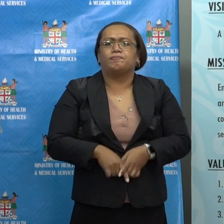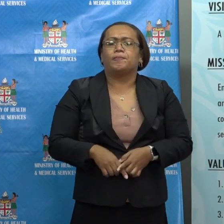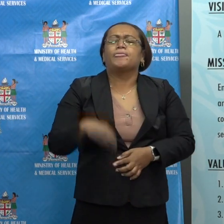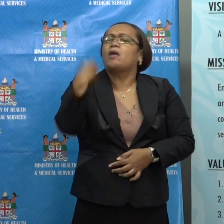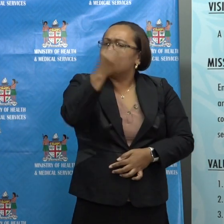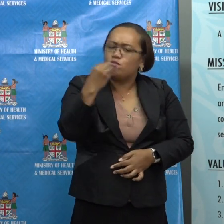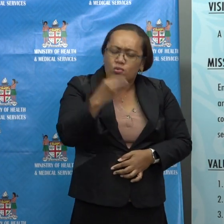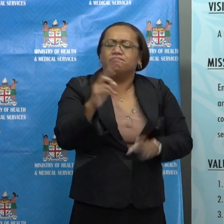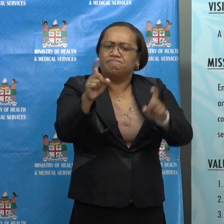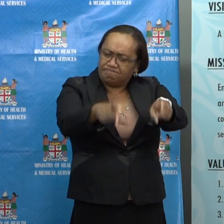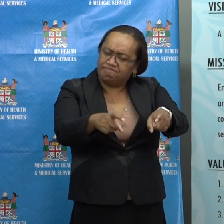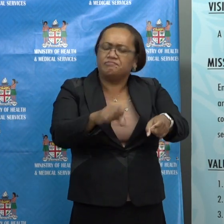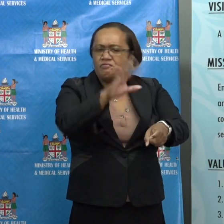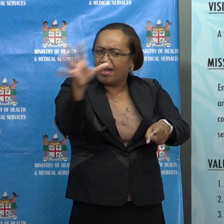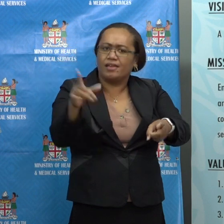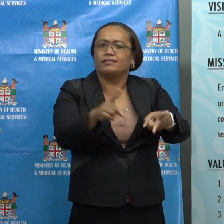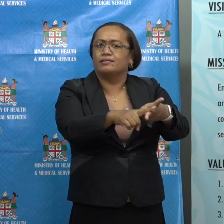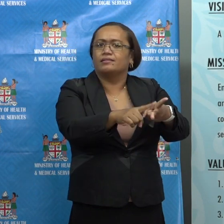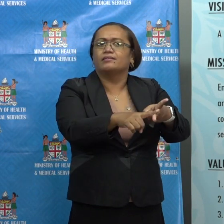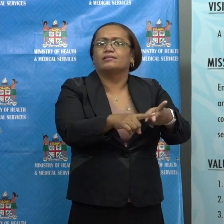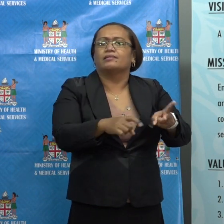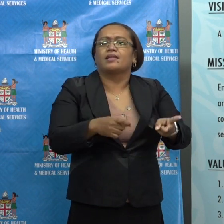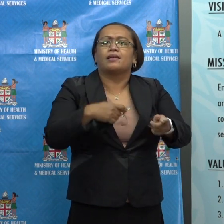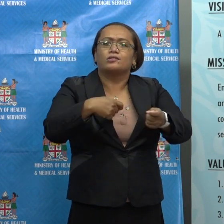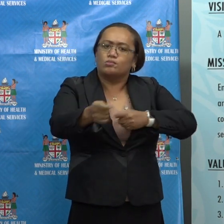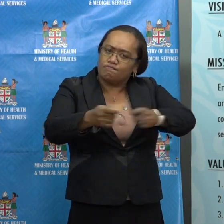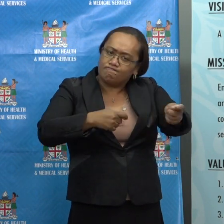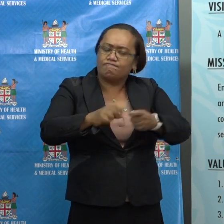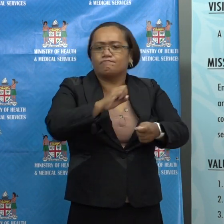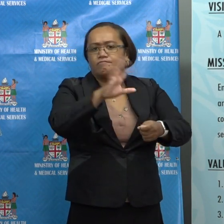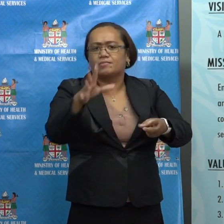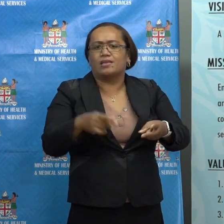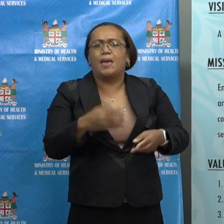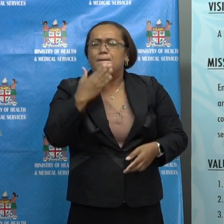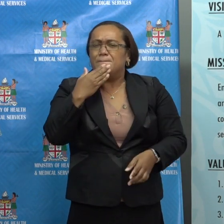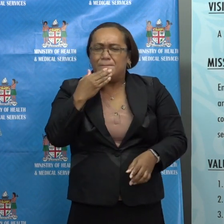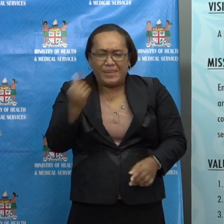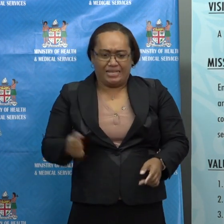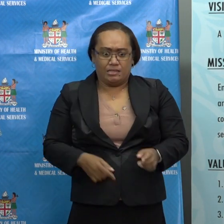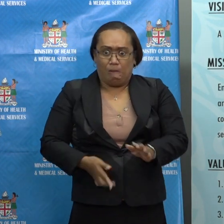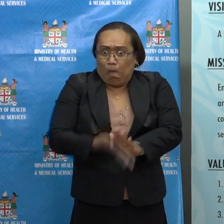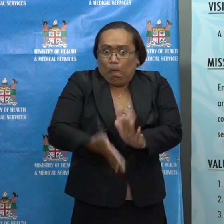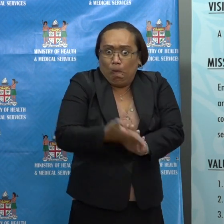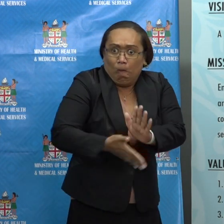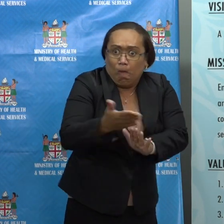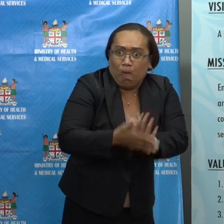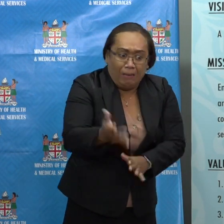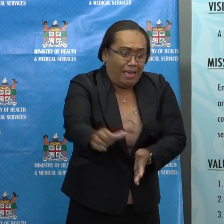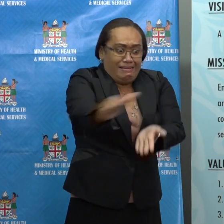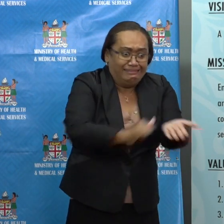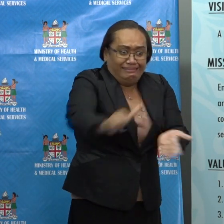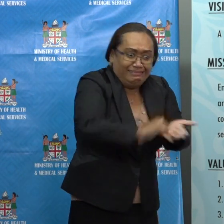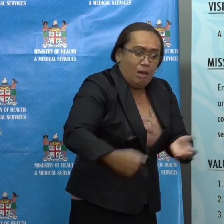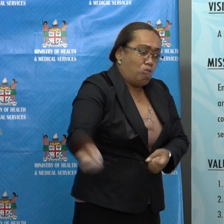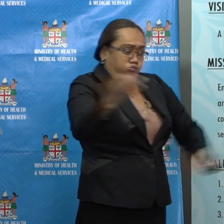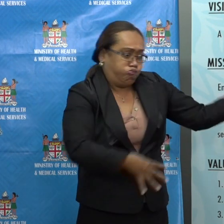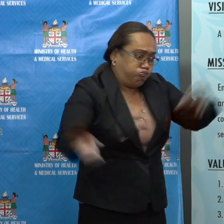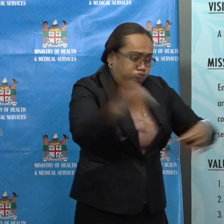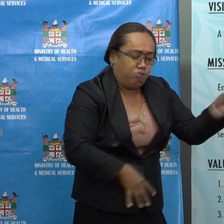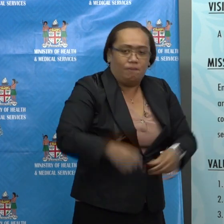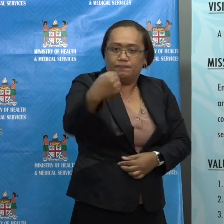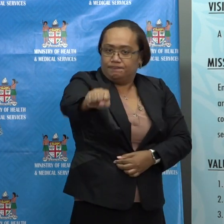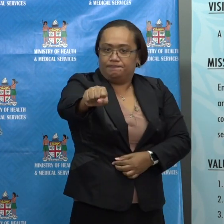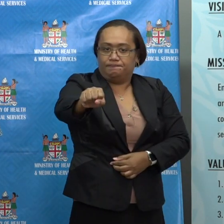shops, markets and supermarkets. Please do not run up to the supermarkets and start bulk buying things this afternoon or this